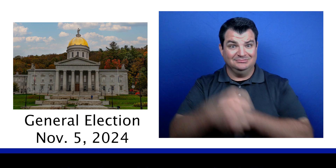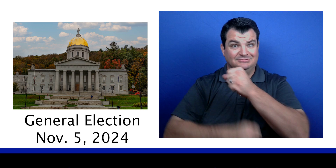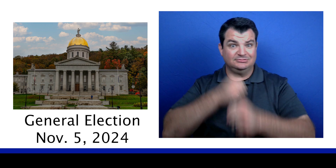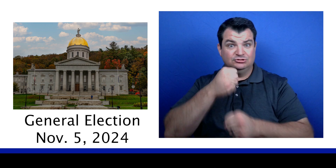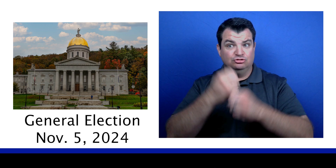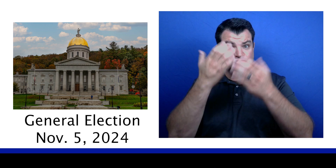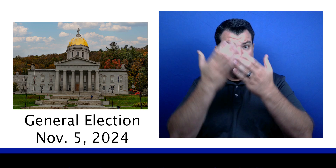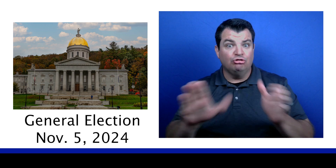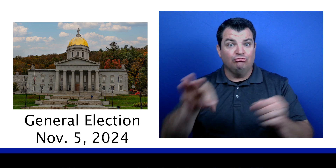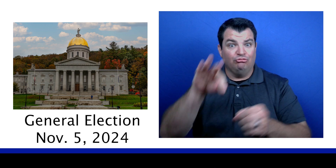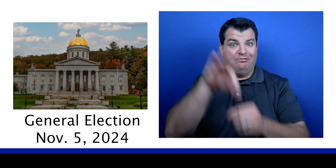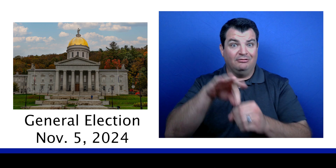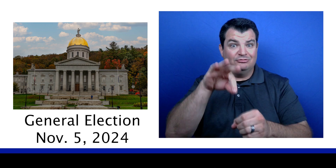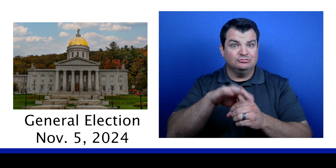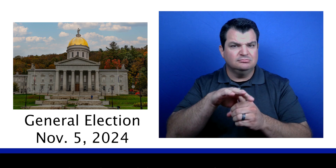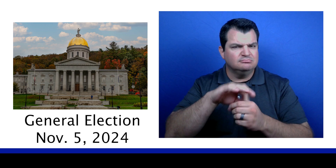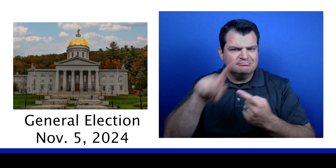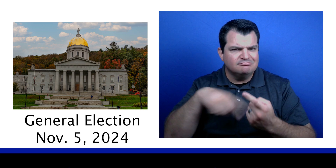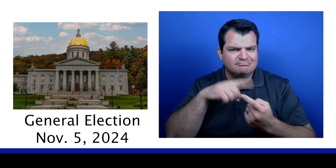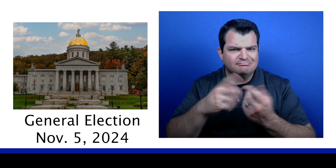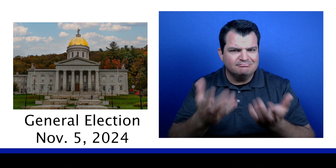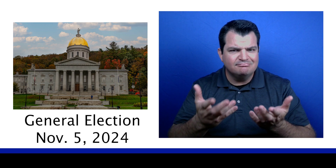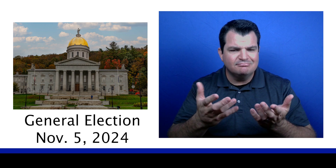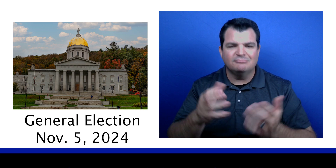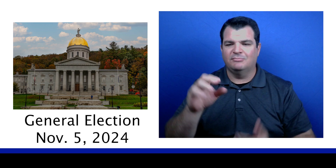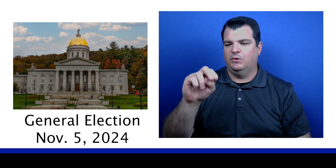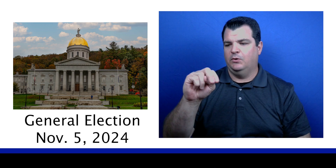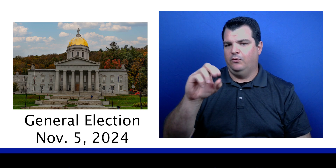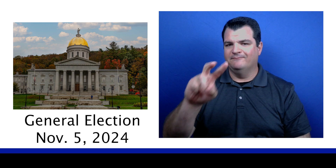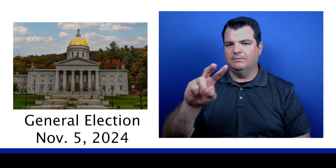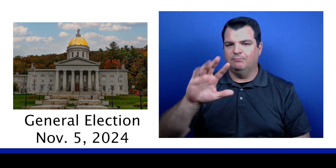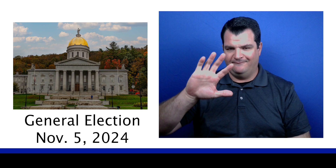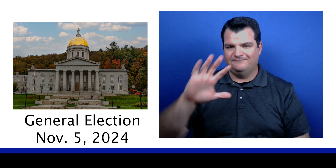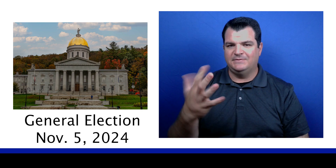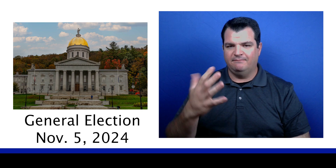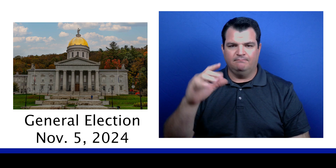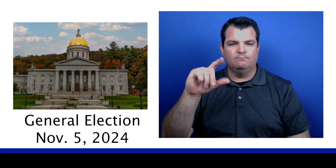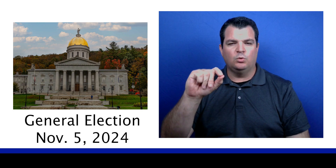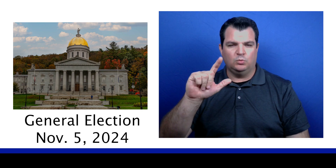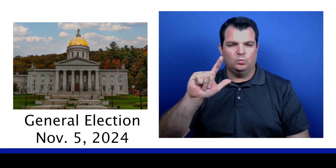This year's general election is November 5th, 2024.